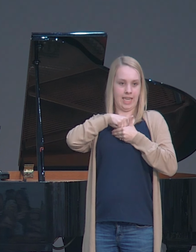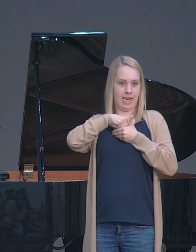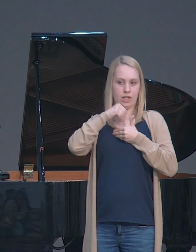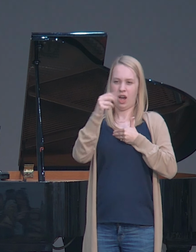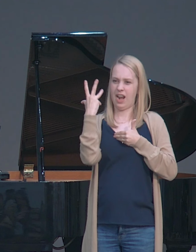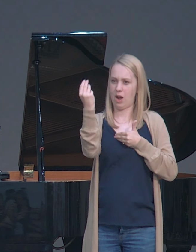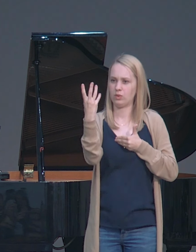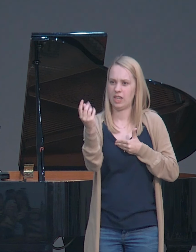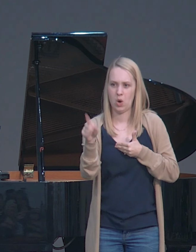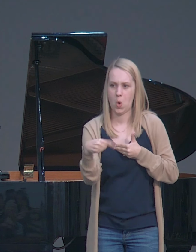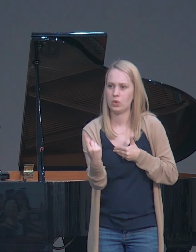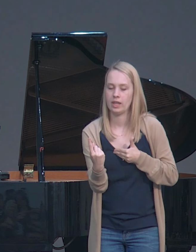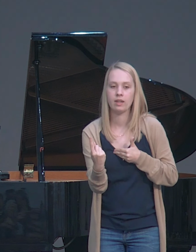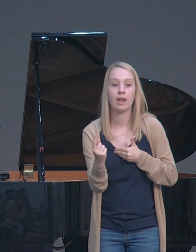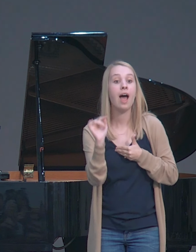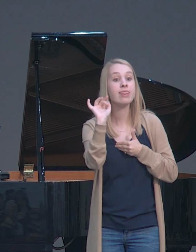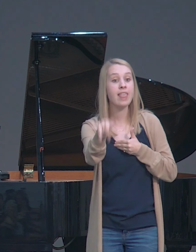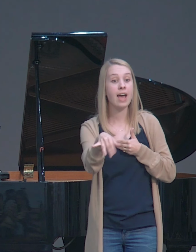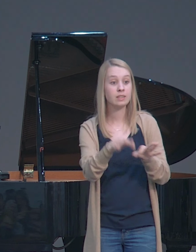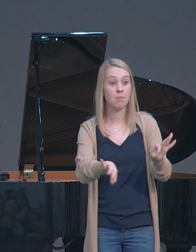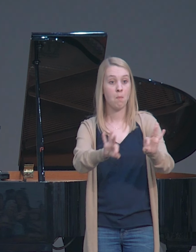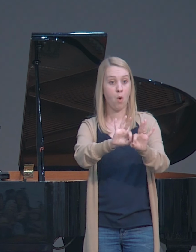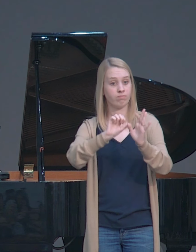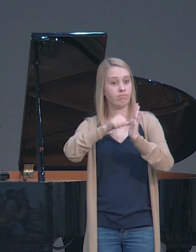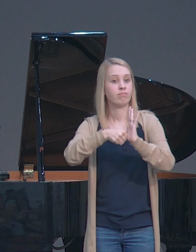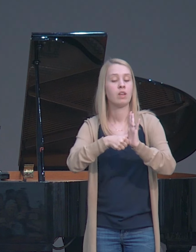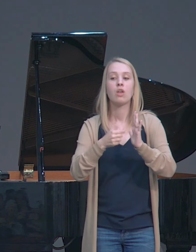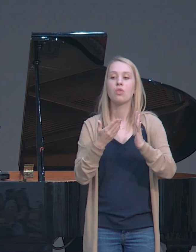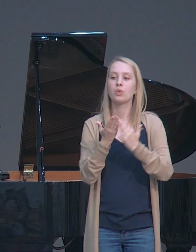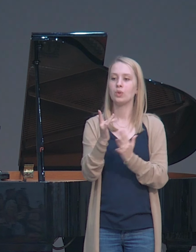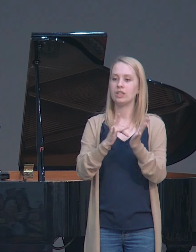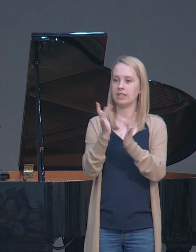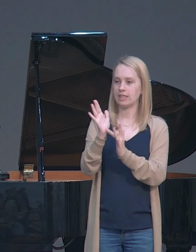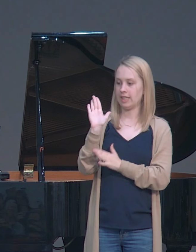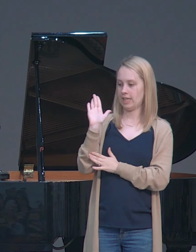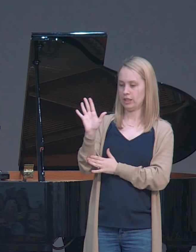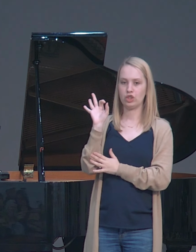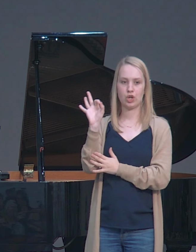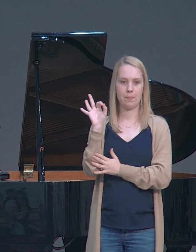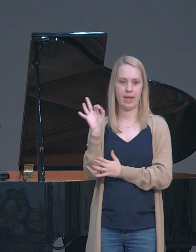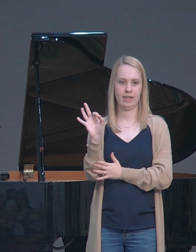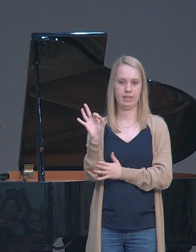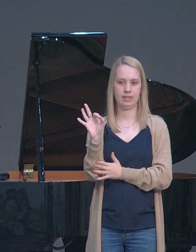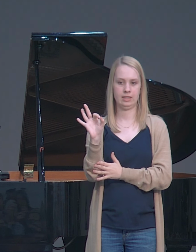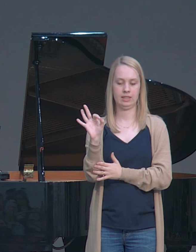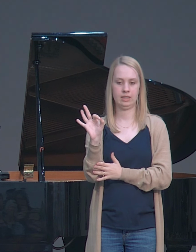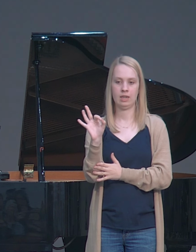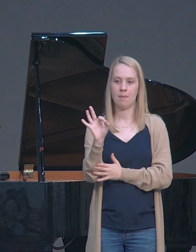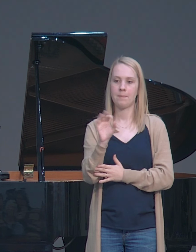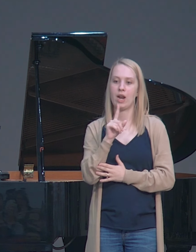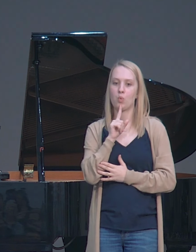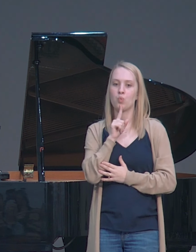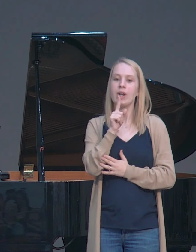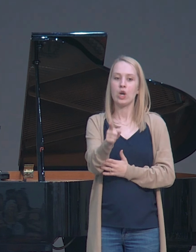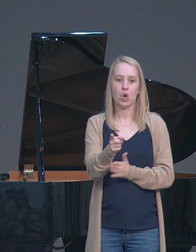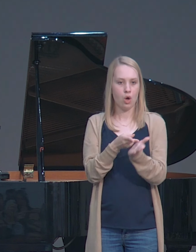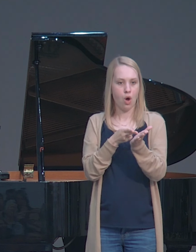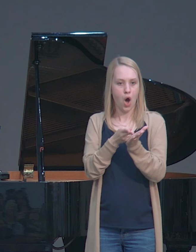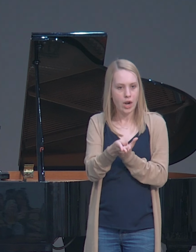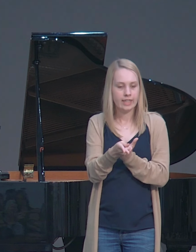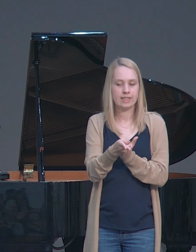the outside. And friends, that's a key theme throughout Jesus' sermon. being genuine, being